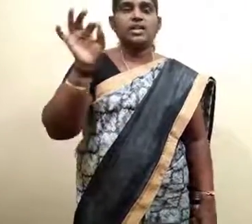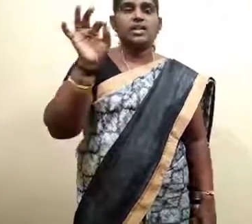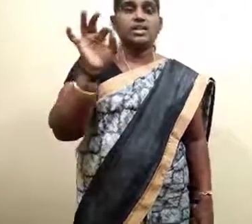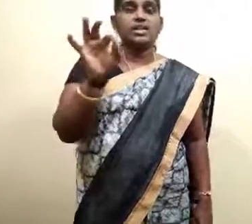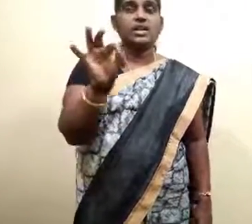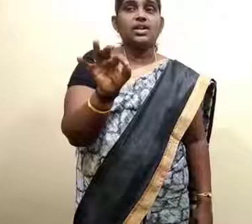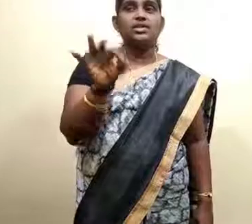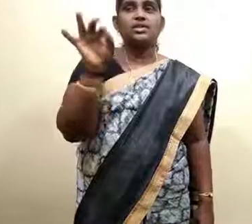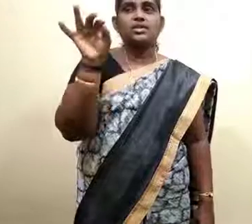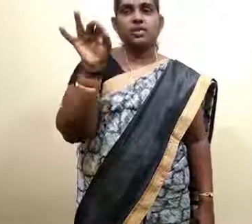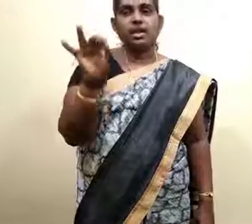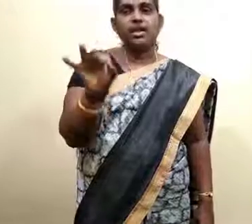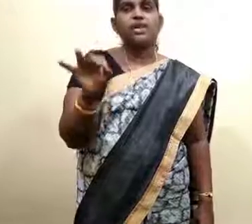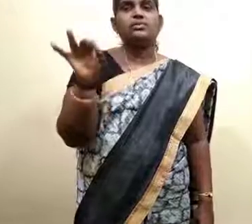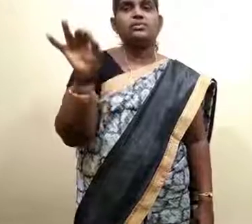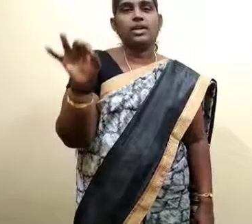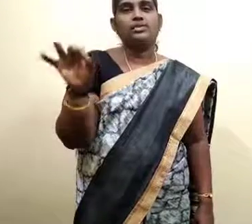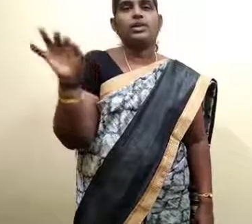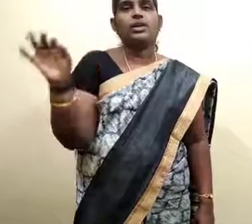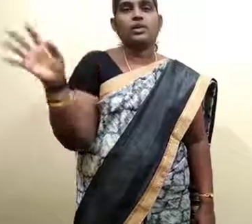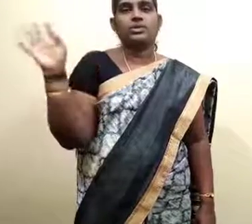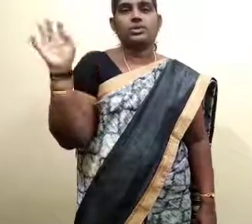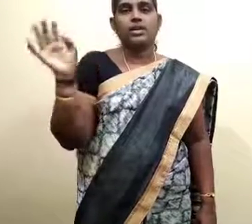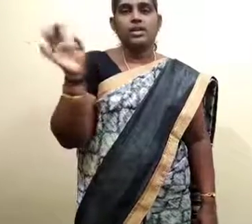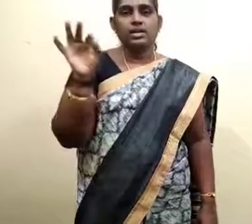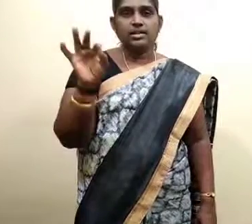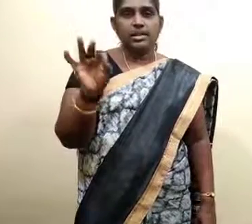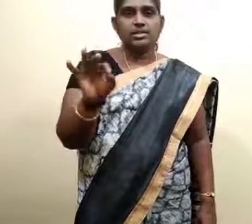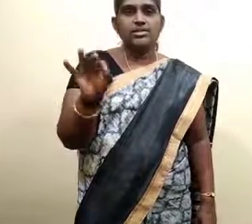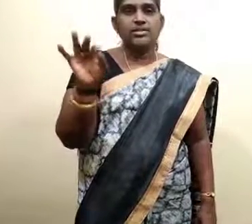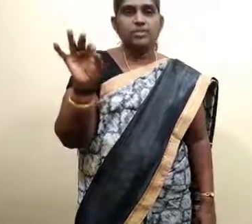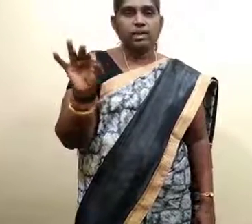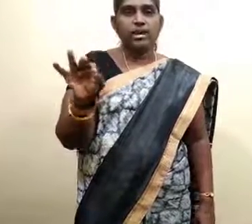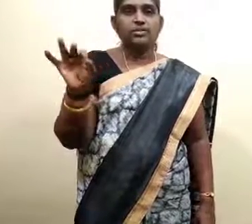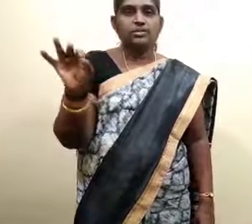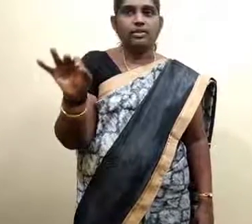It increased the speed of weaving cloth. In